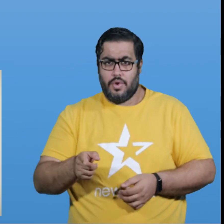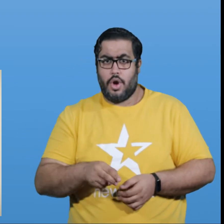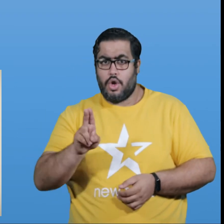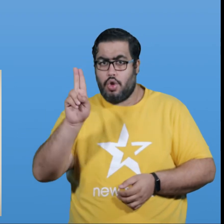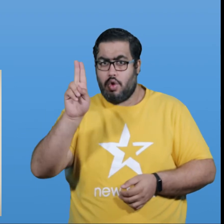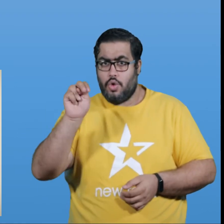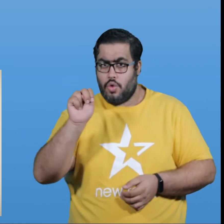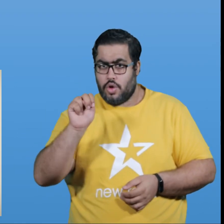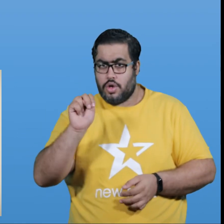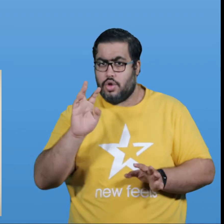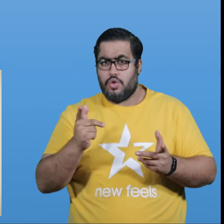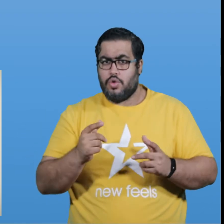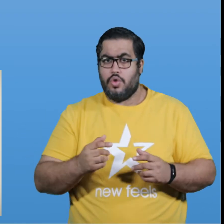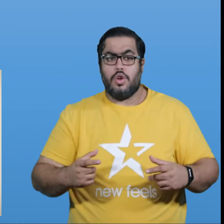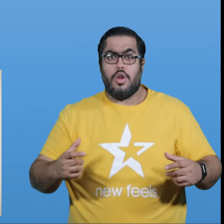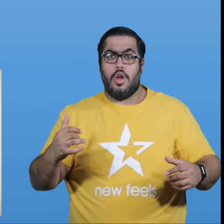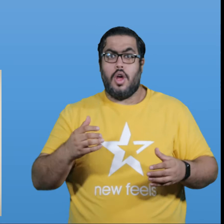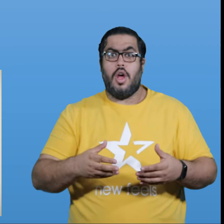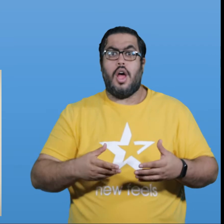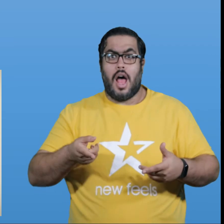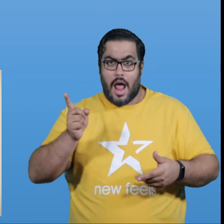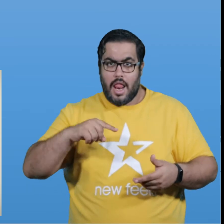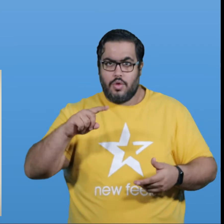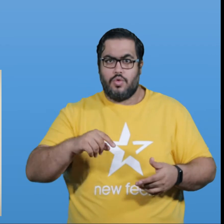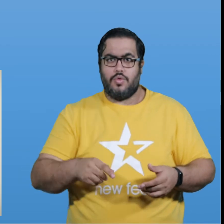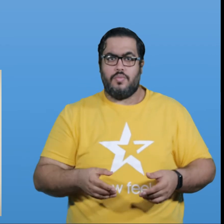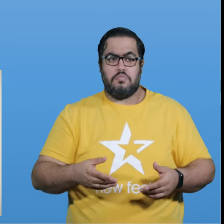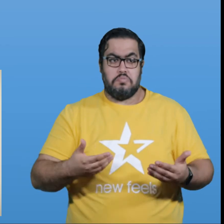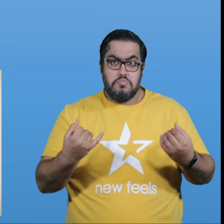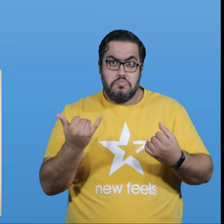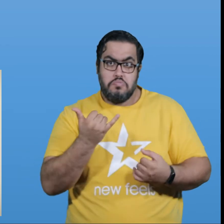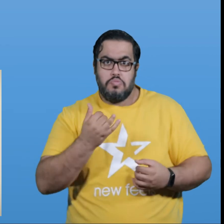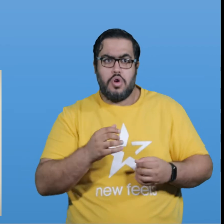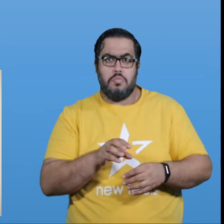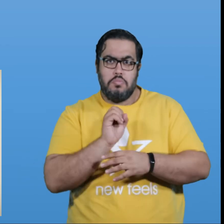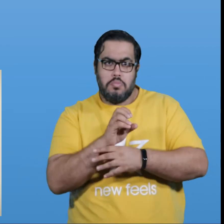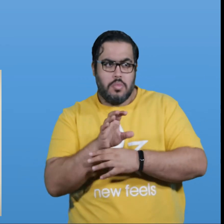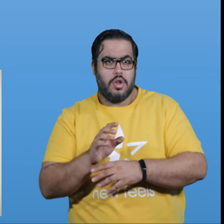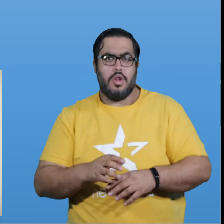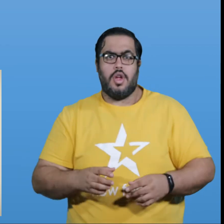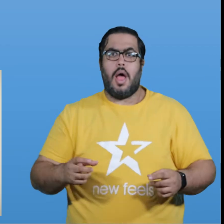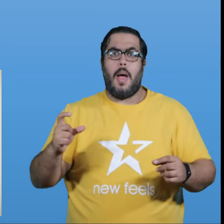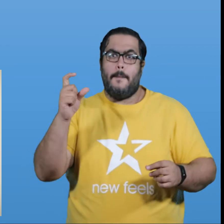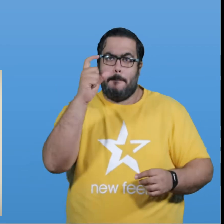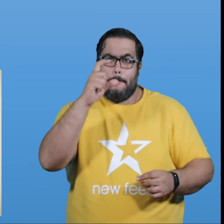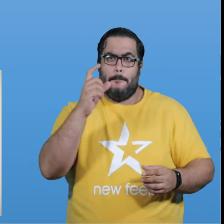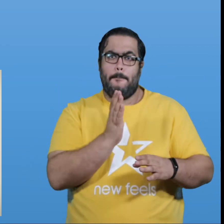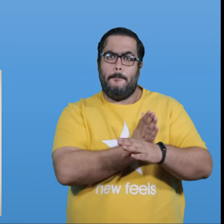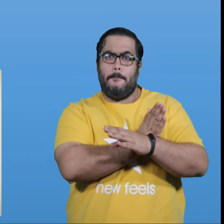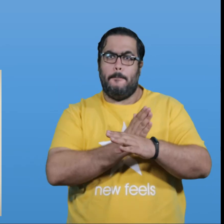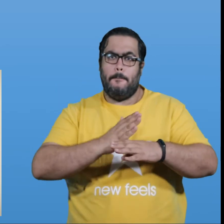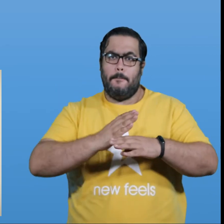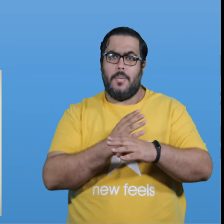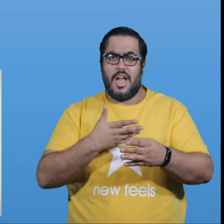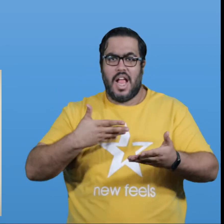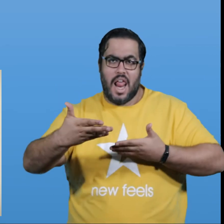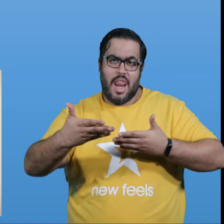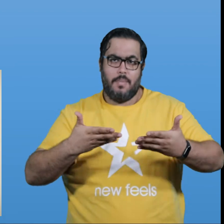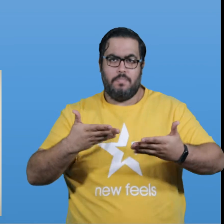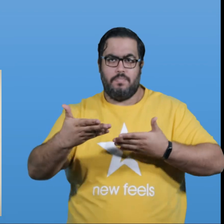other cultures and tolerate them. So students must have initiative. They shouldn't be imitators. They must